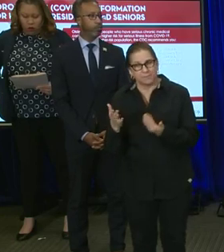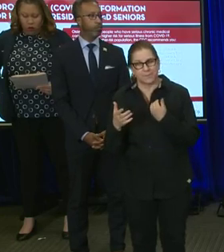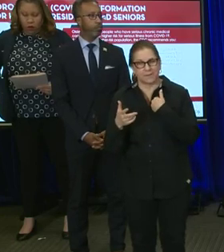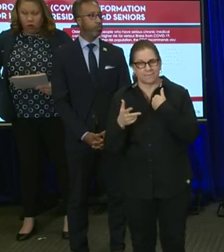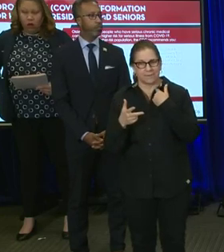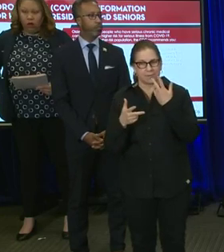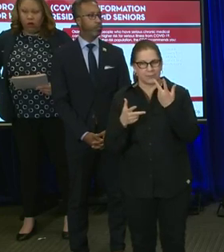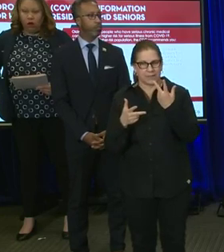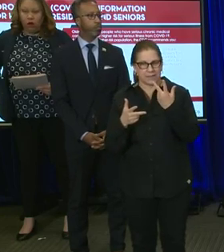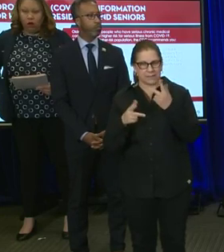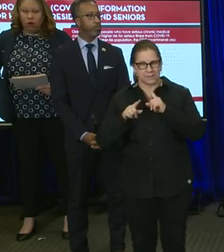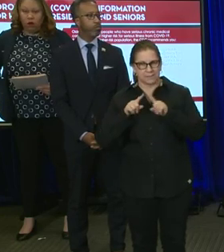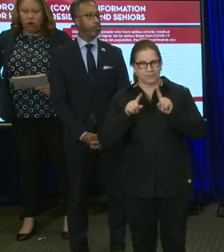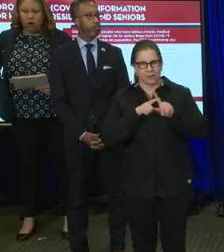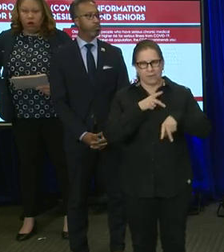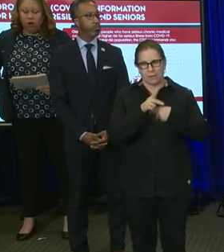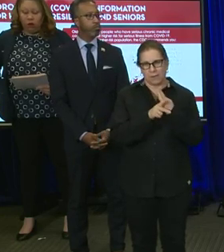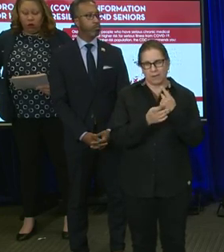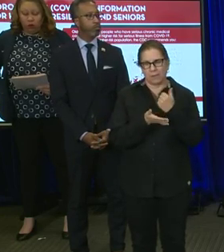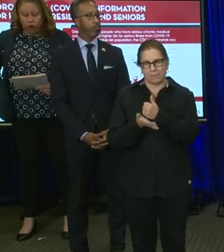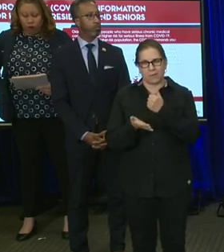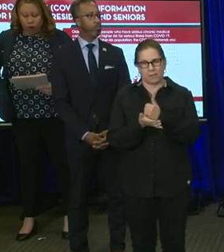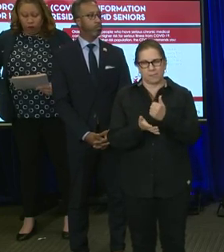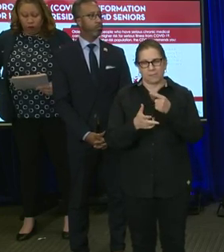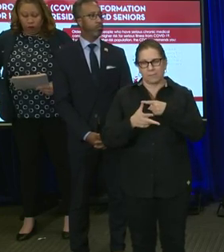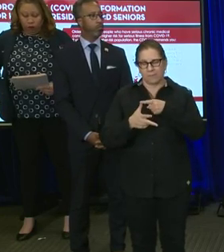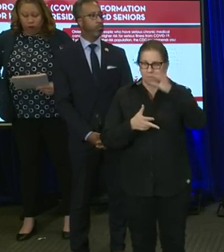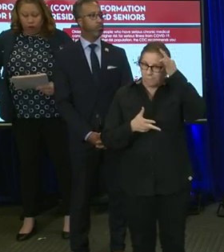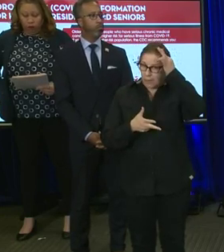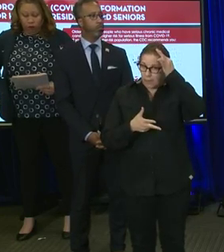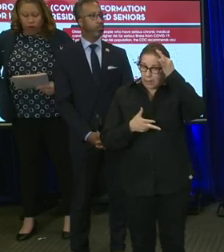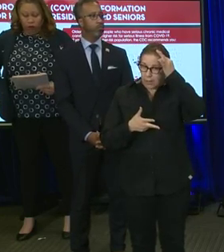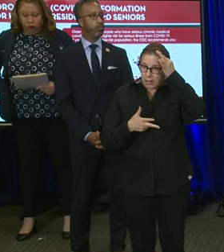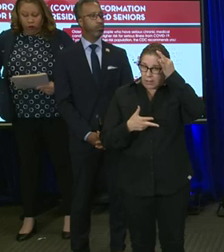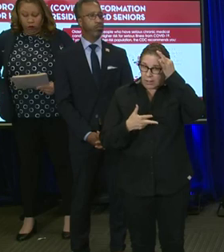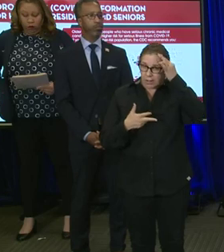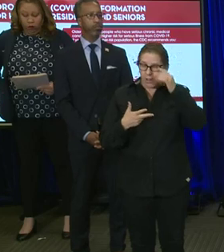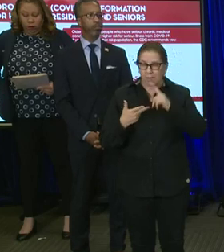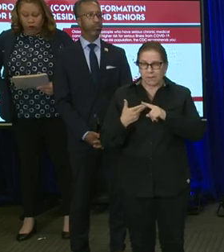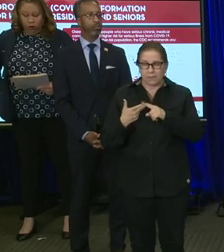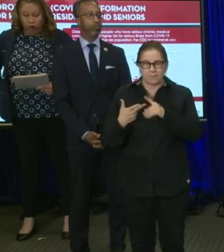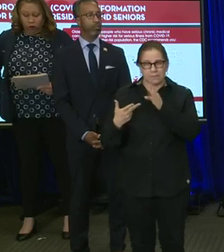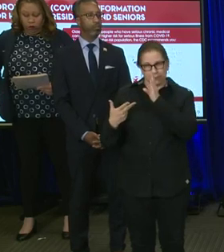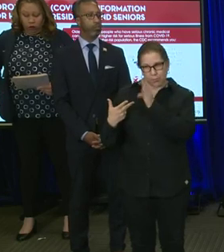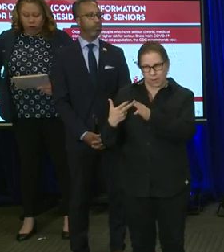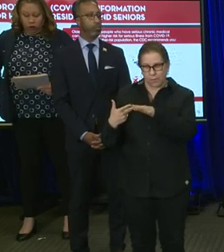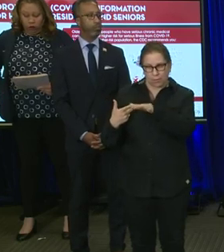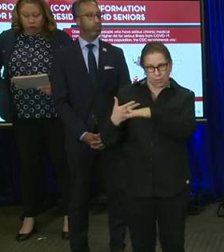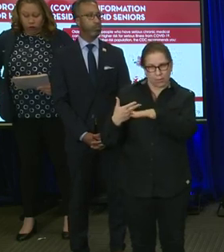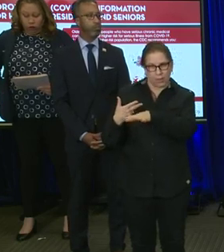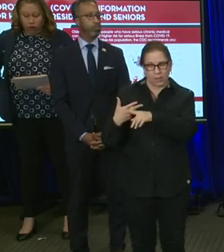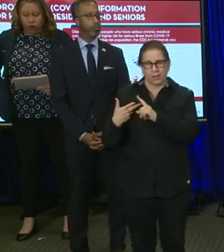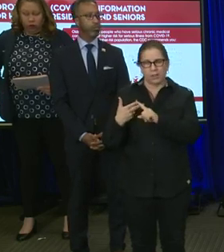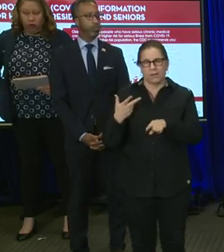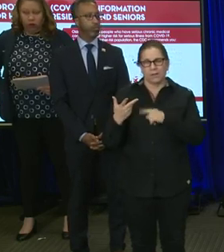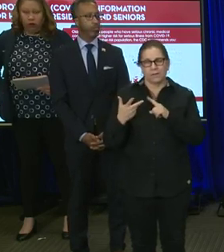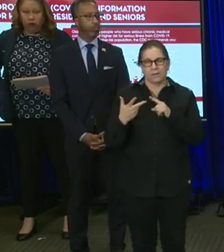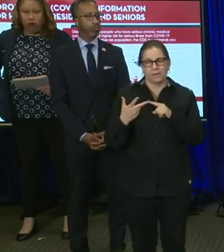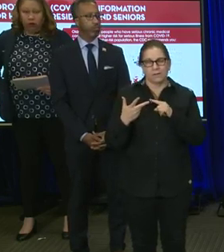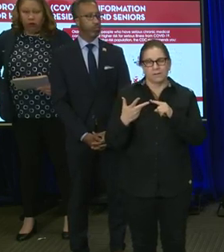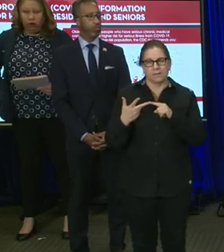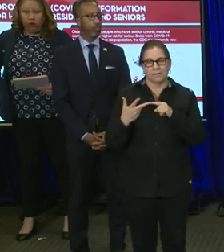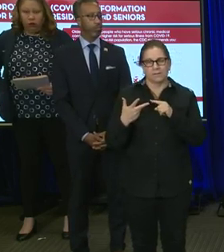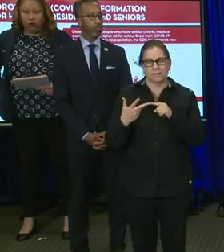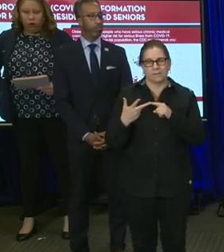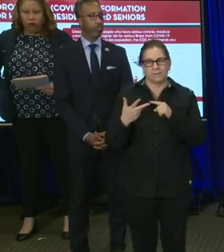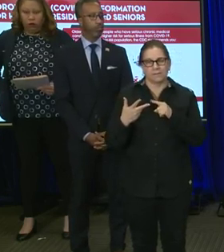and that is federal, direct local, as well as local programs. And so for the federal aid, we announced that